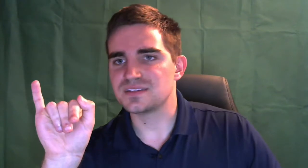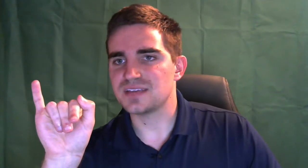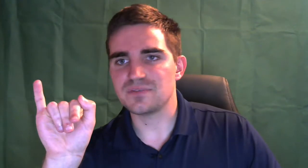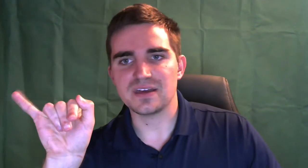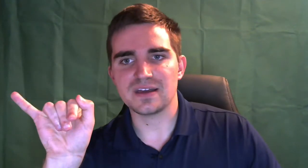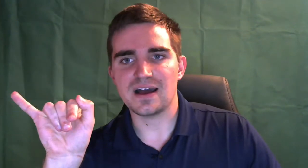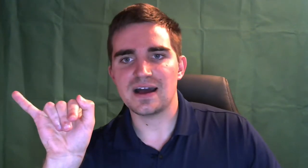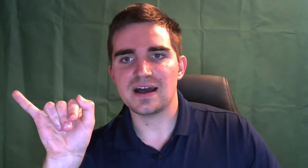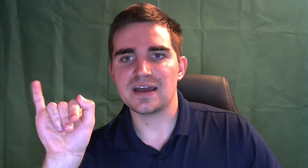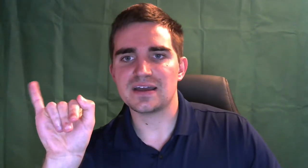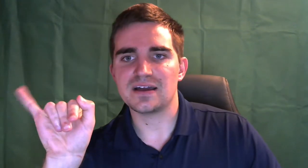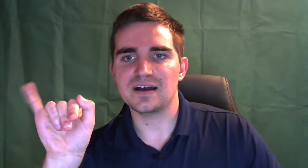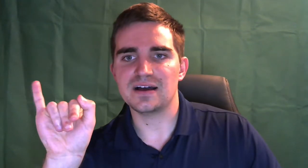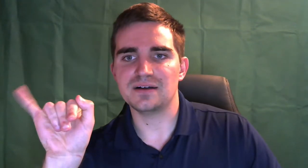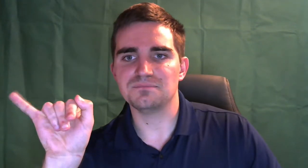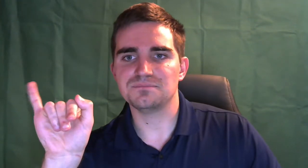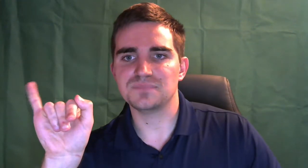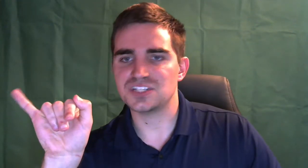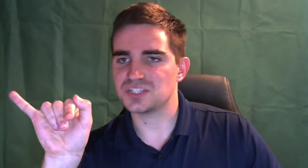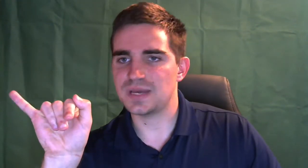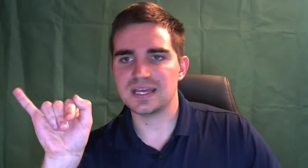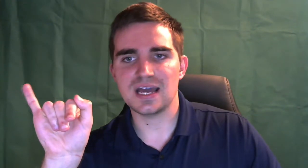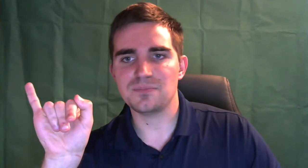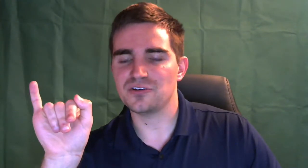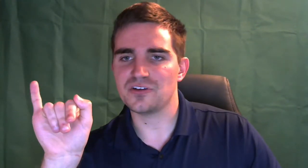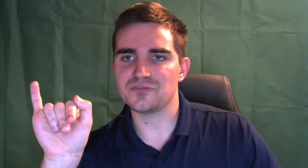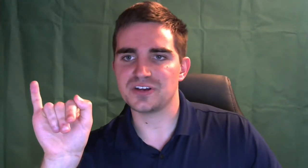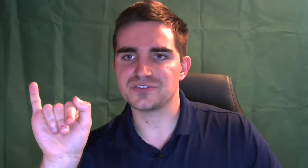same thing. I is just pinky up, all your other fingers are down.